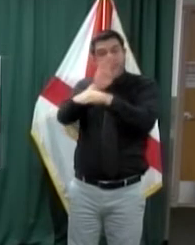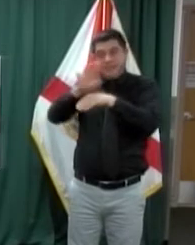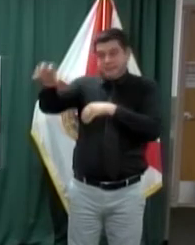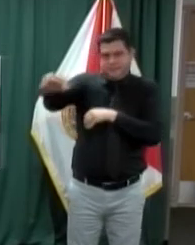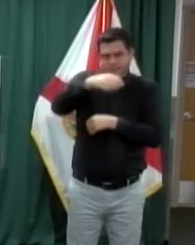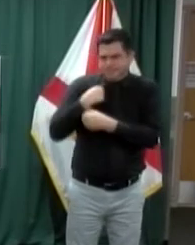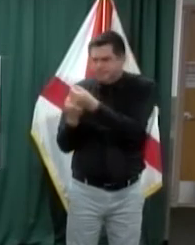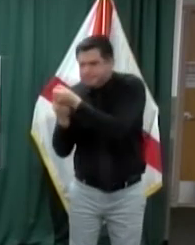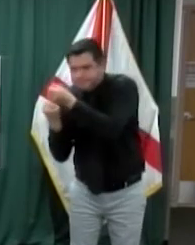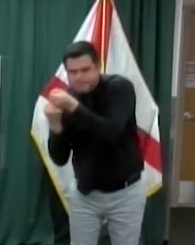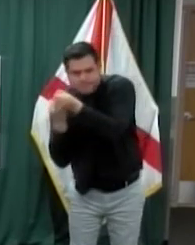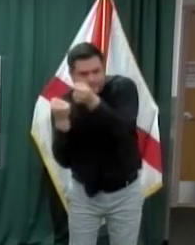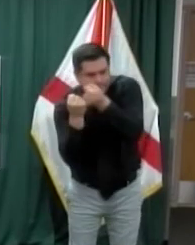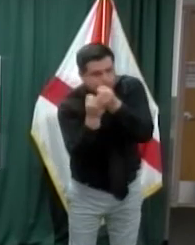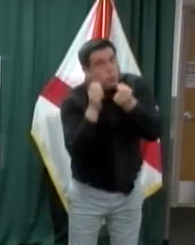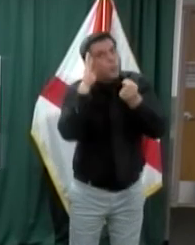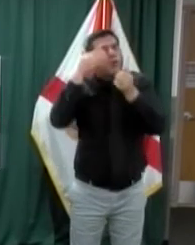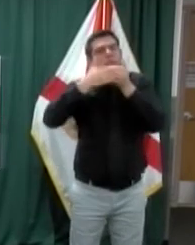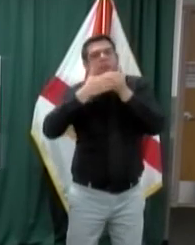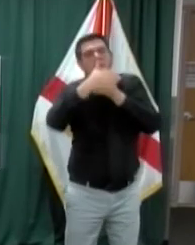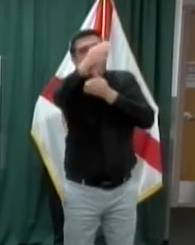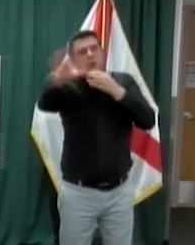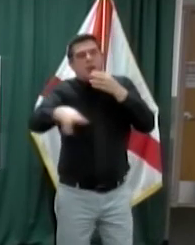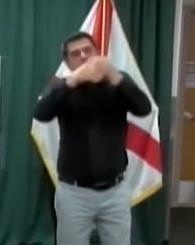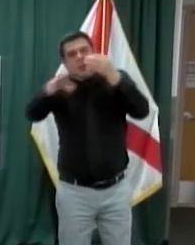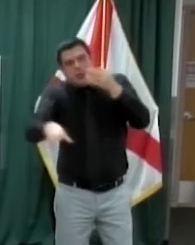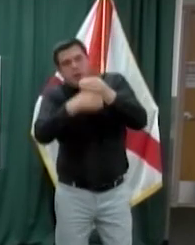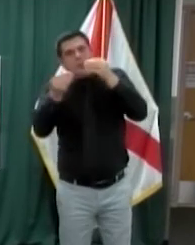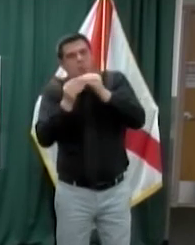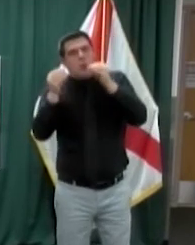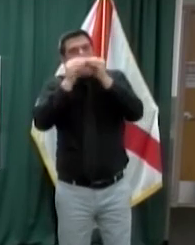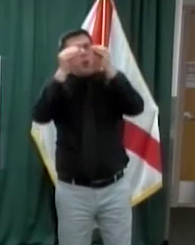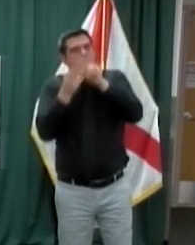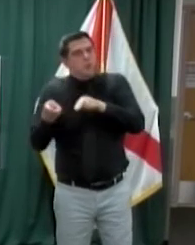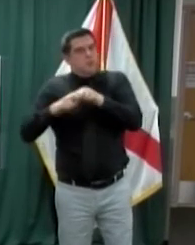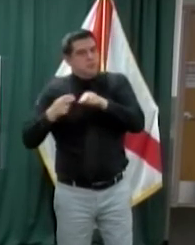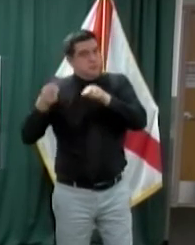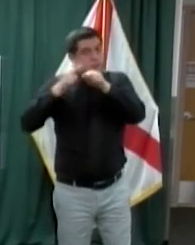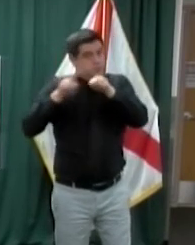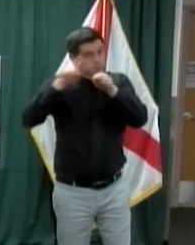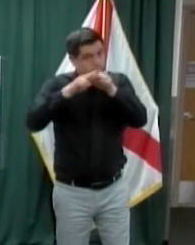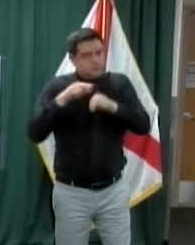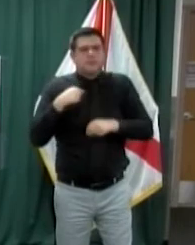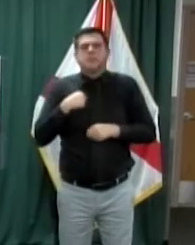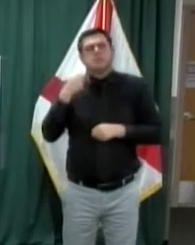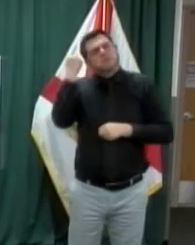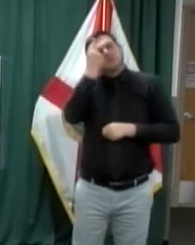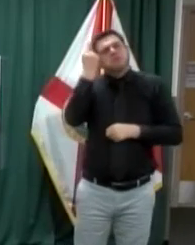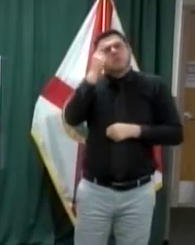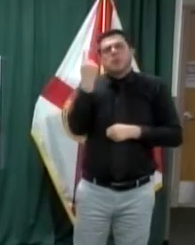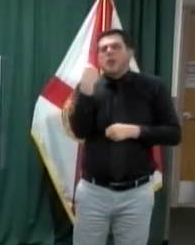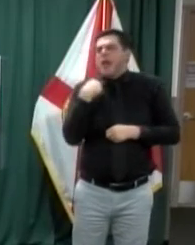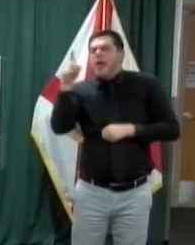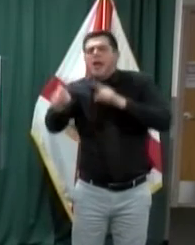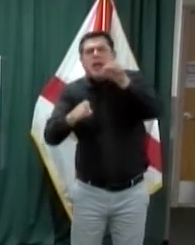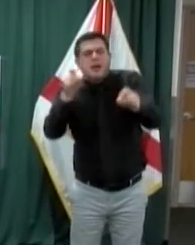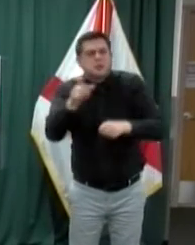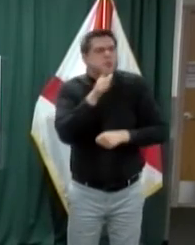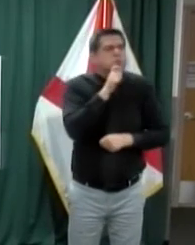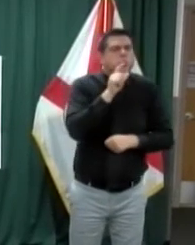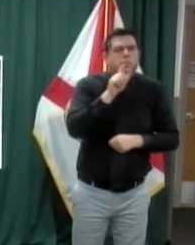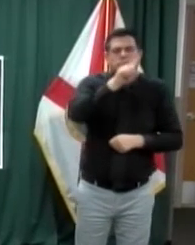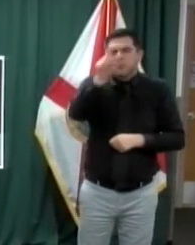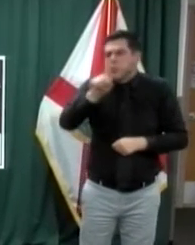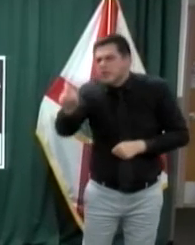always asked, who's hiring? And so here in Seminole County, we're currently recruiting actively for Del Air Heating and Air Conditioning,